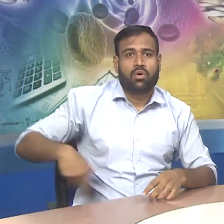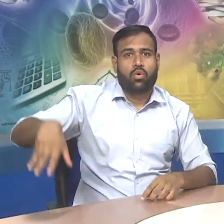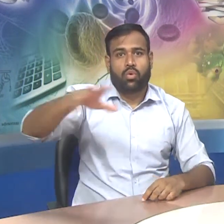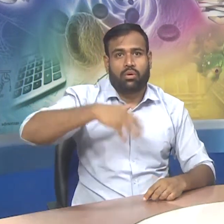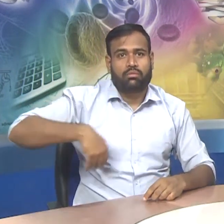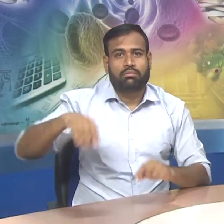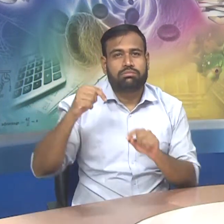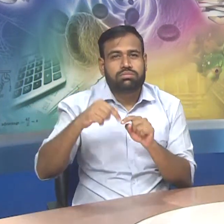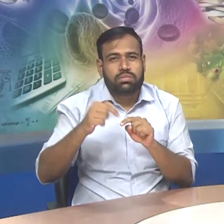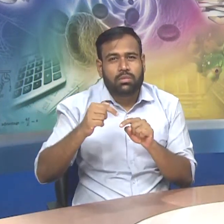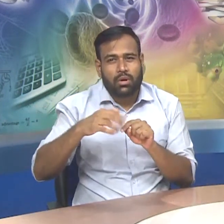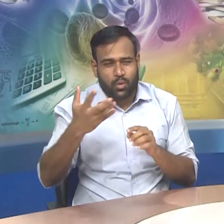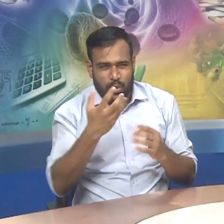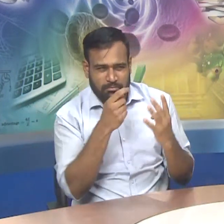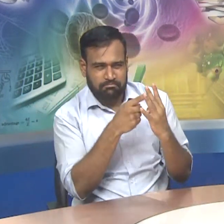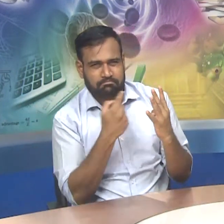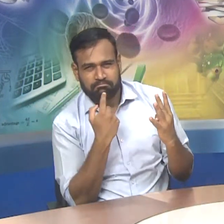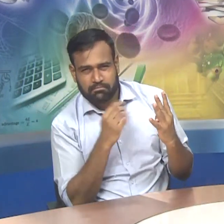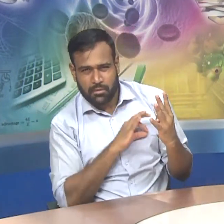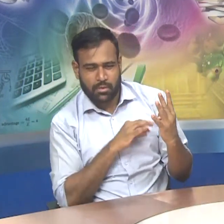for the presidentship, and